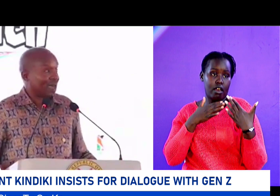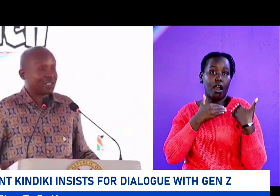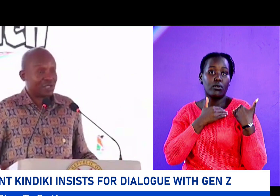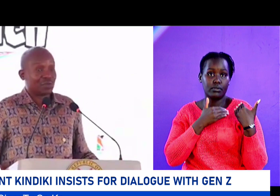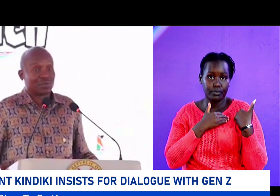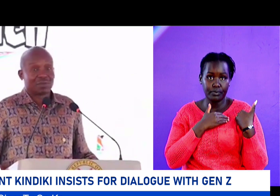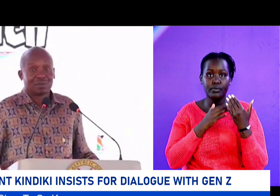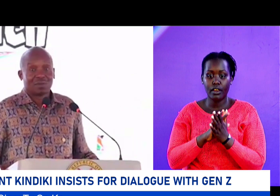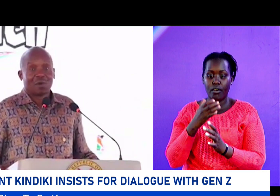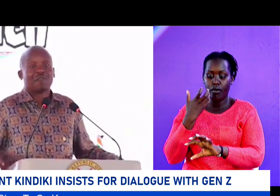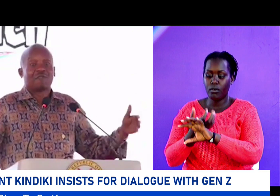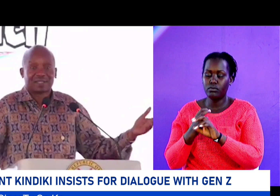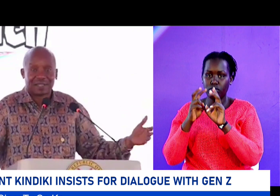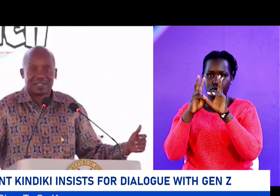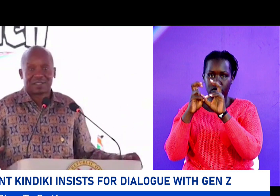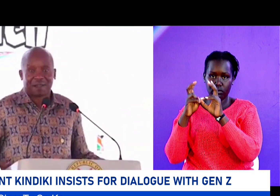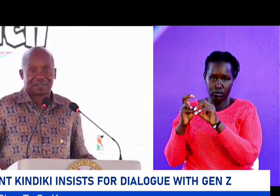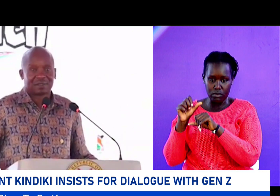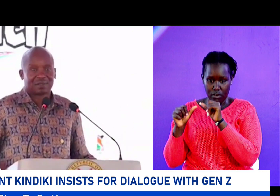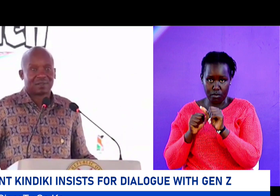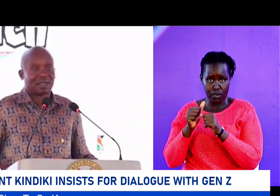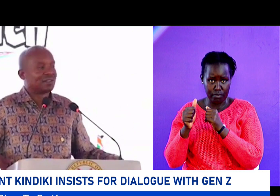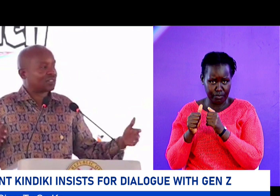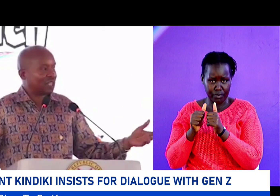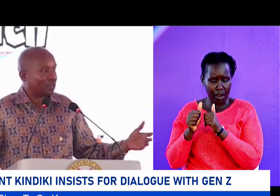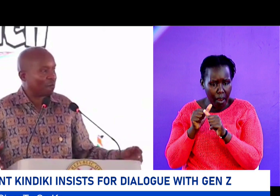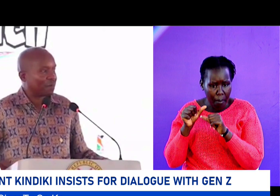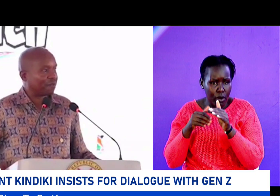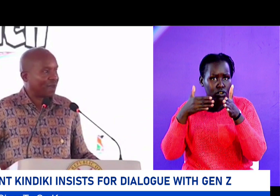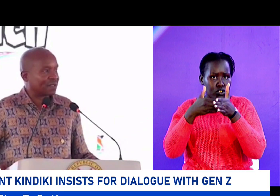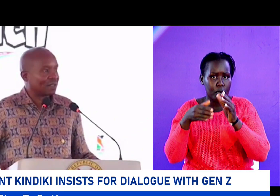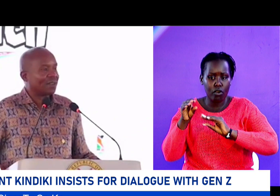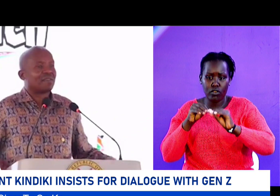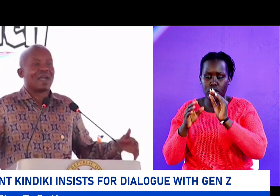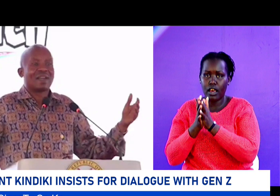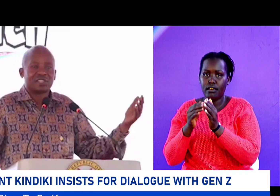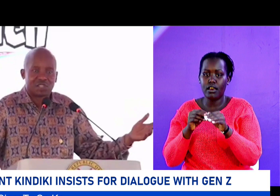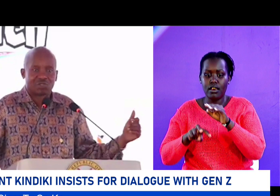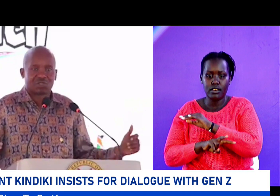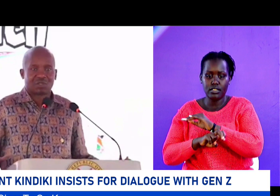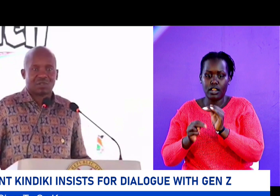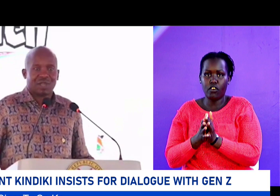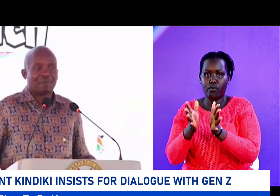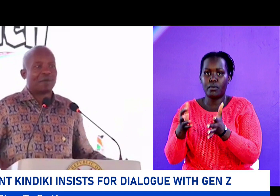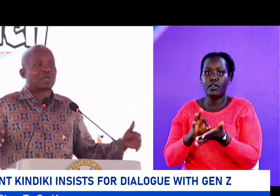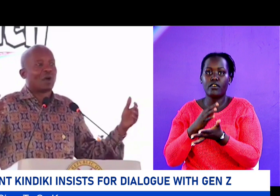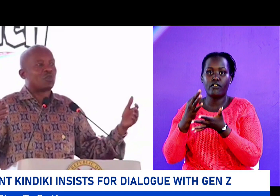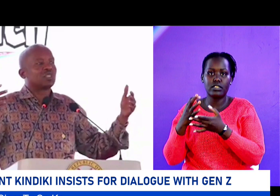hard issues on the fight against graft and stealing of public funds, the hard issues about how those